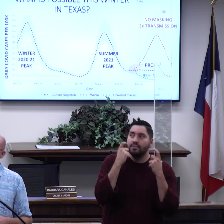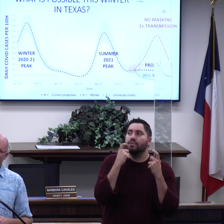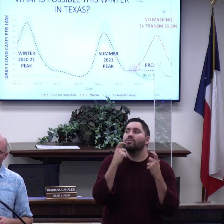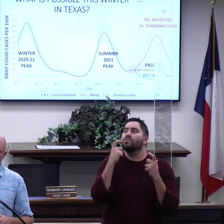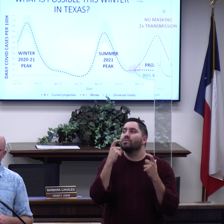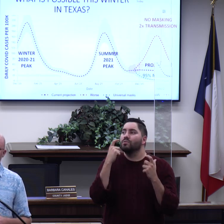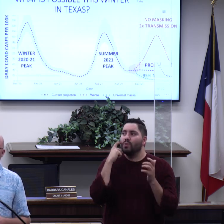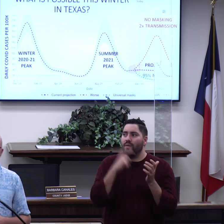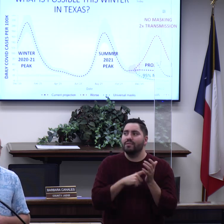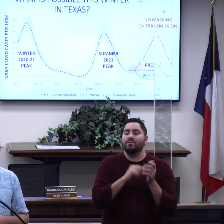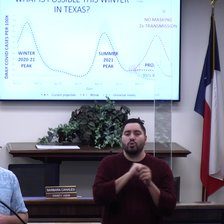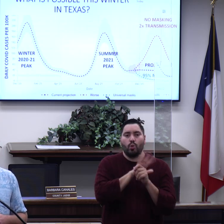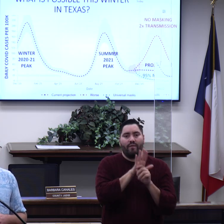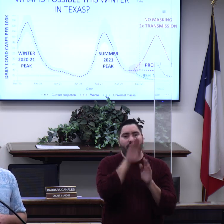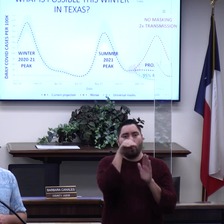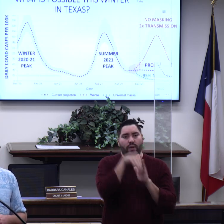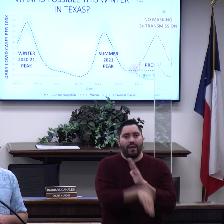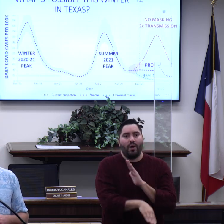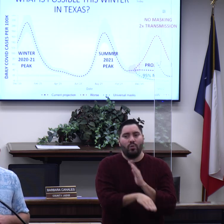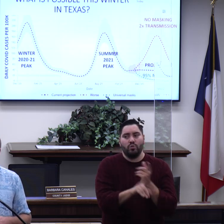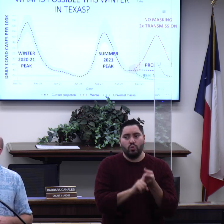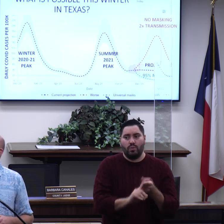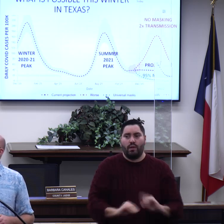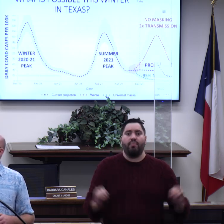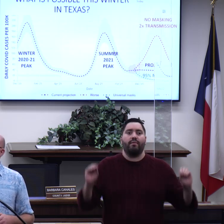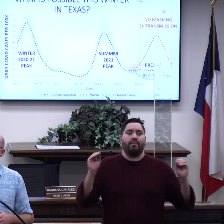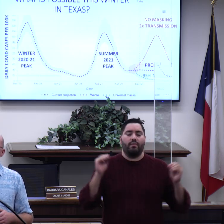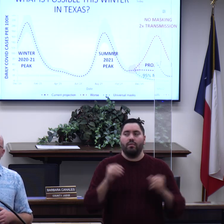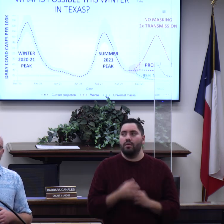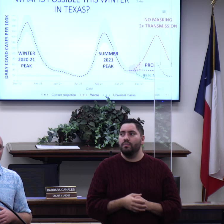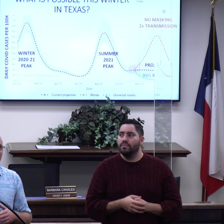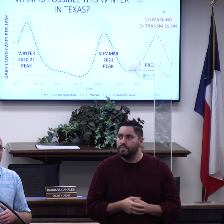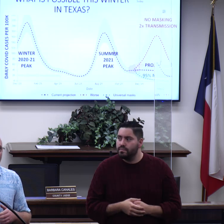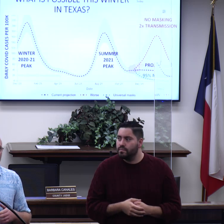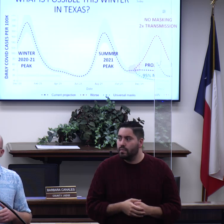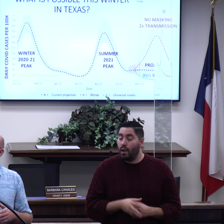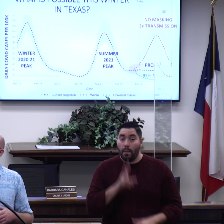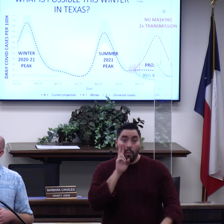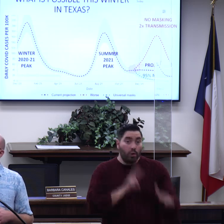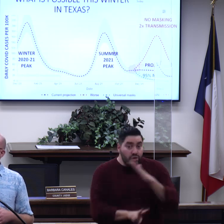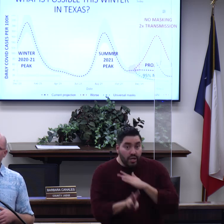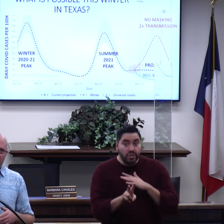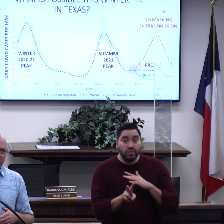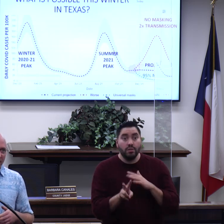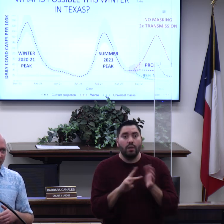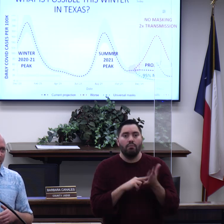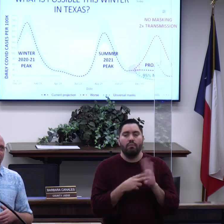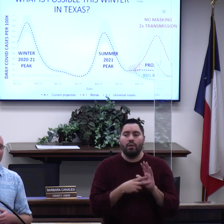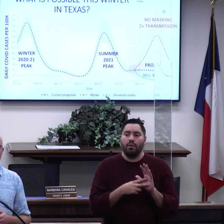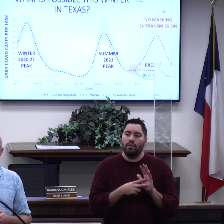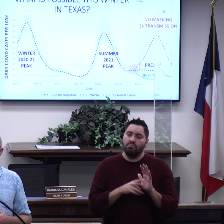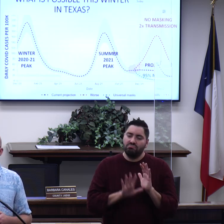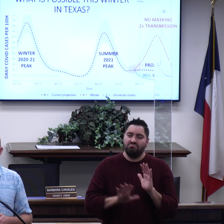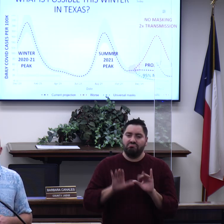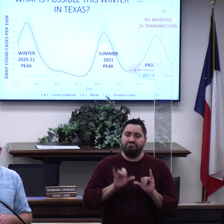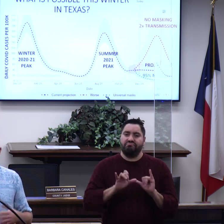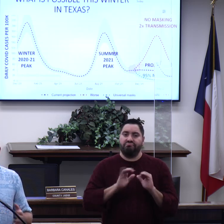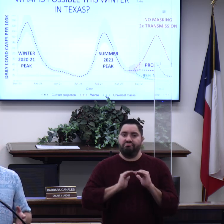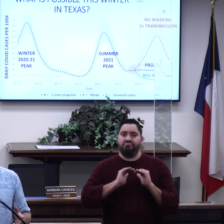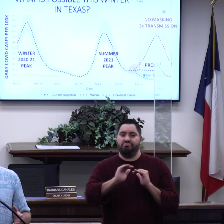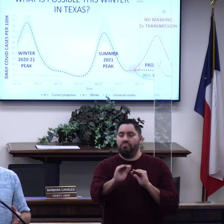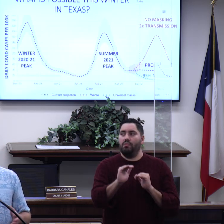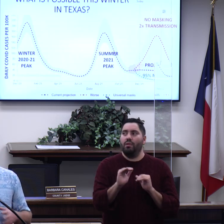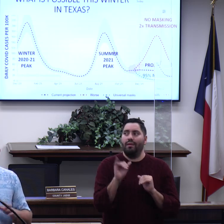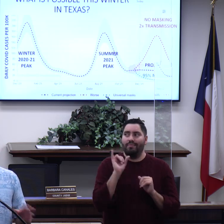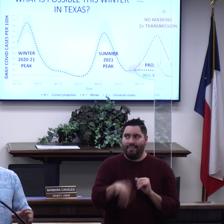see COVID going down to pretty much nothing. They have their projection where things are staying about the same, and that's where